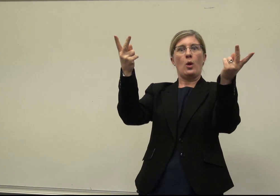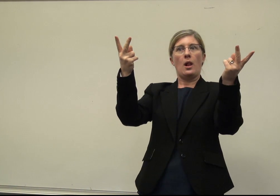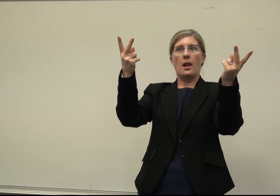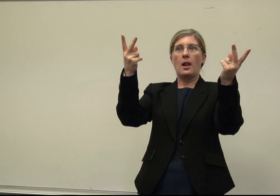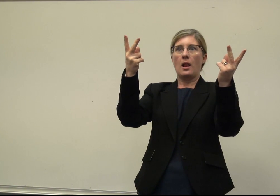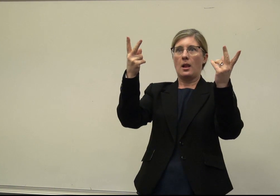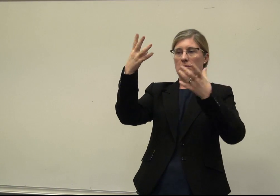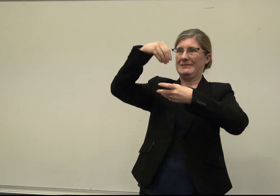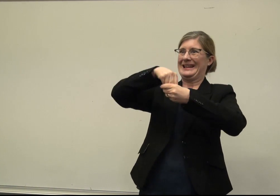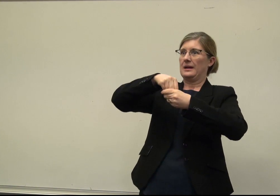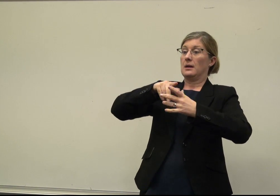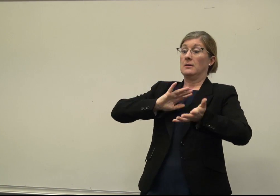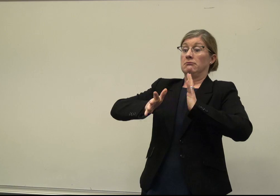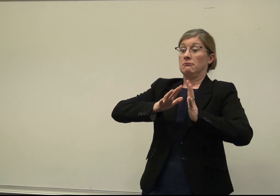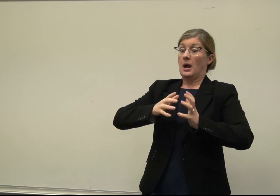modality.